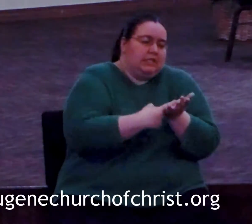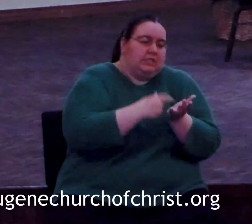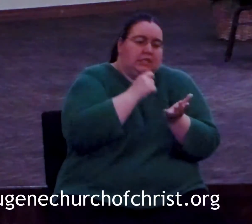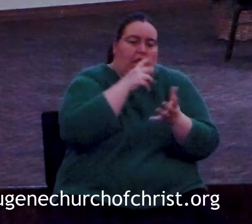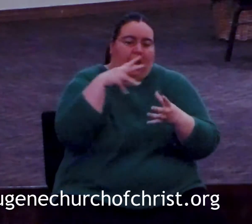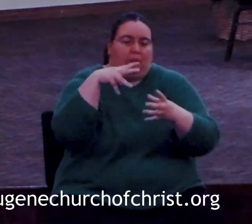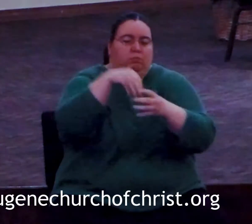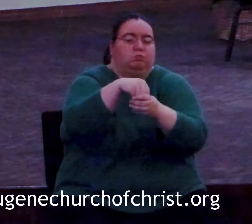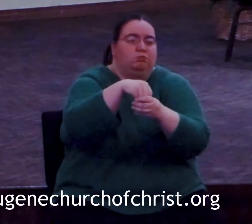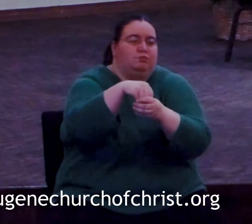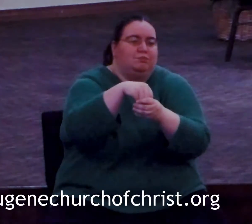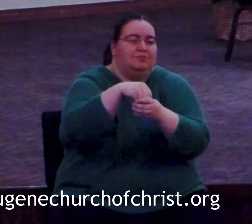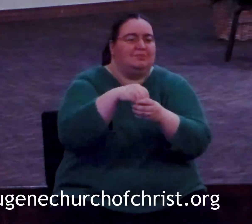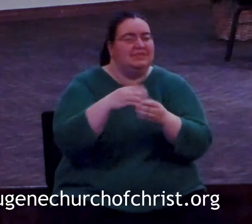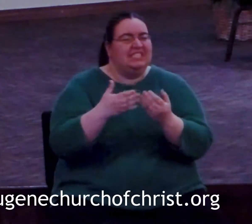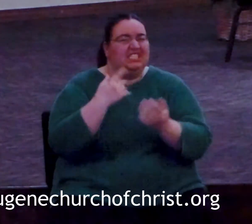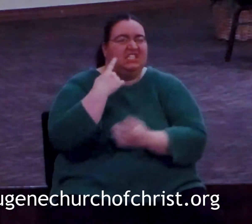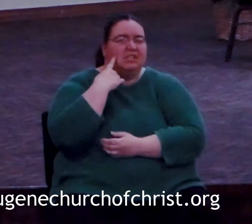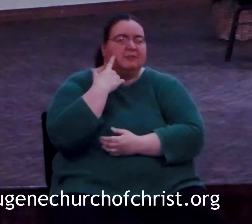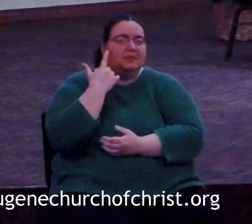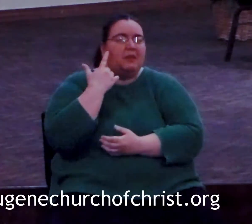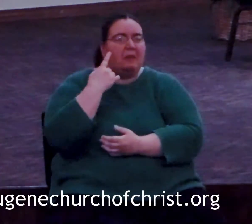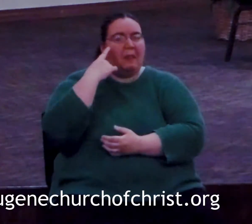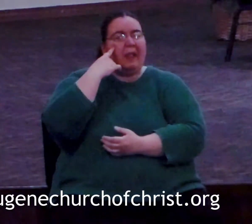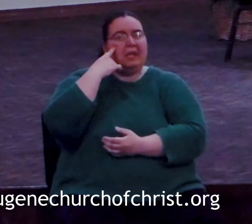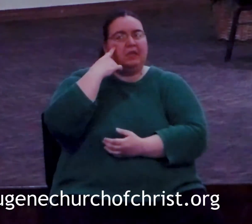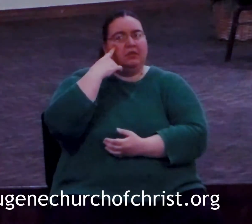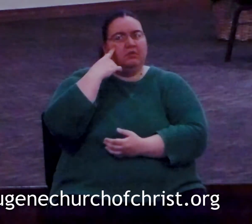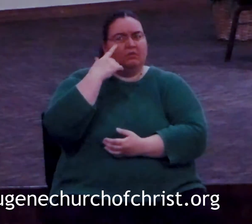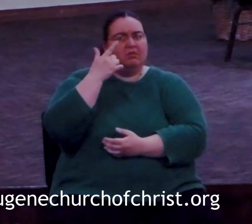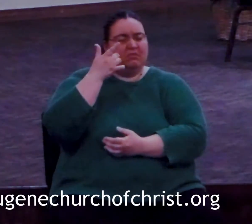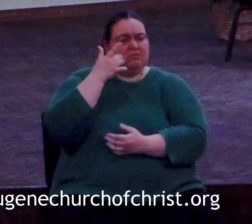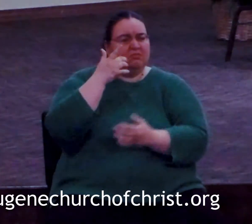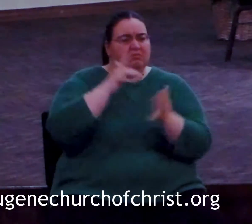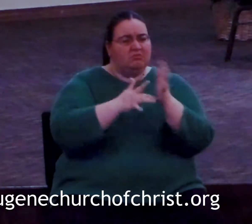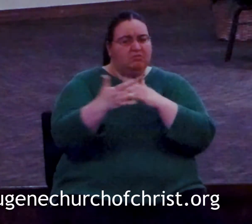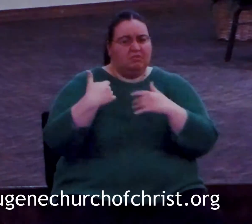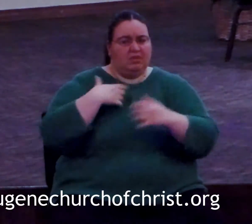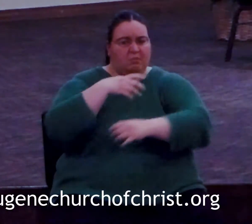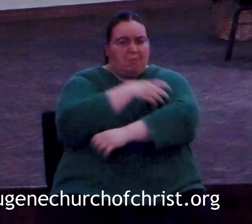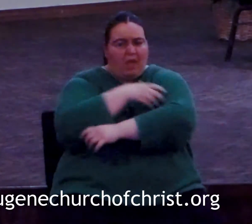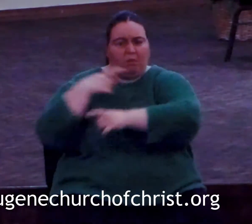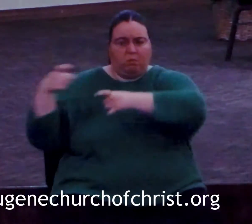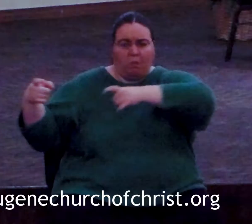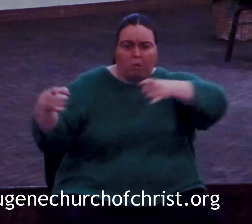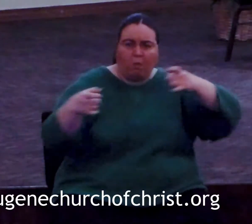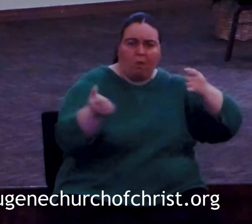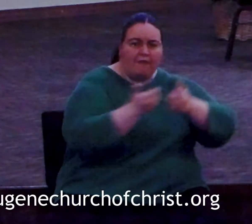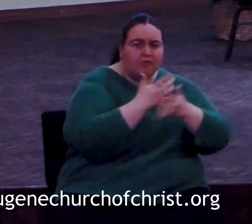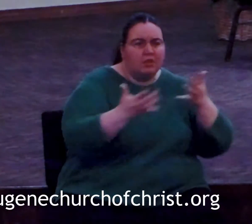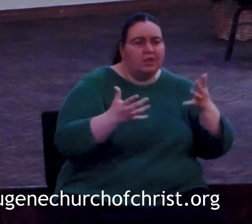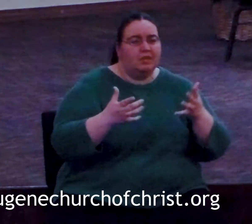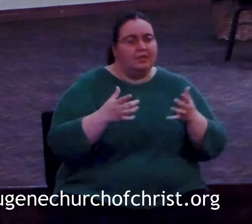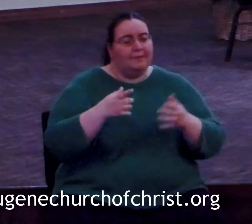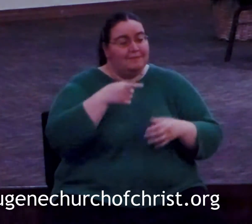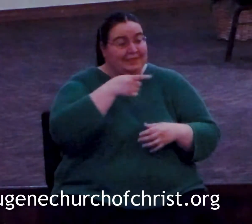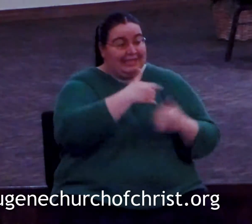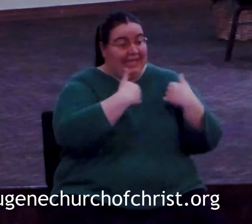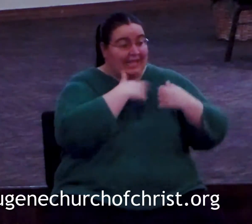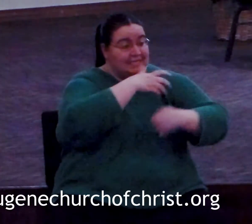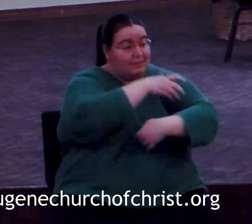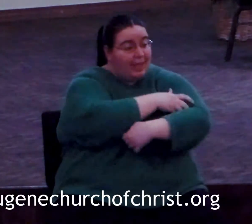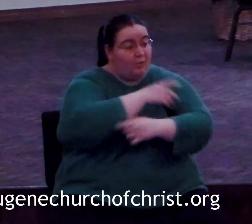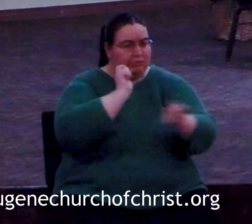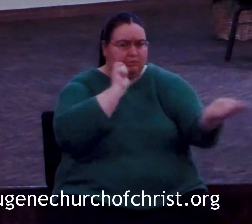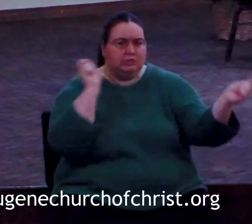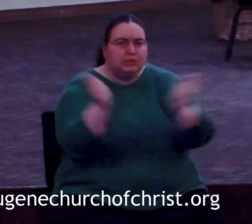But he has the power to change things for each of us. He has the power to give us life that we